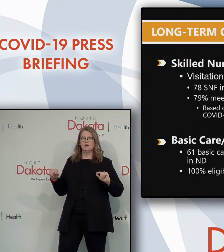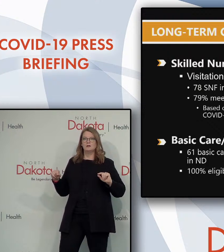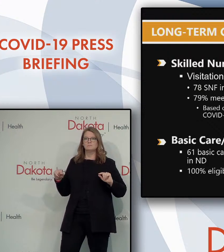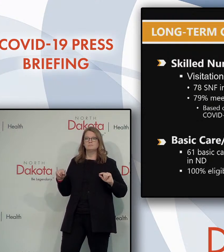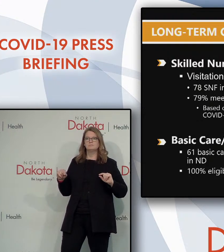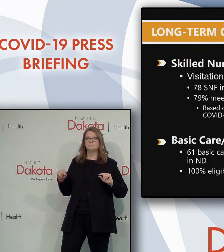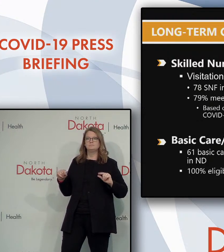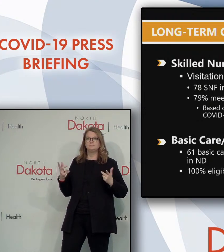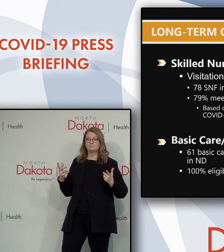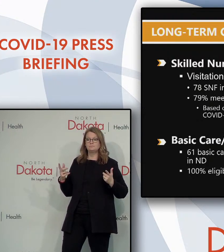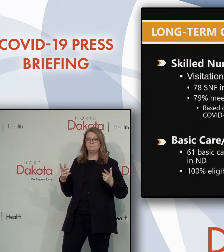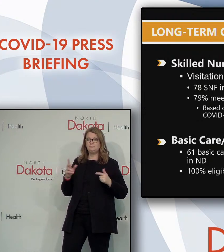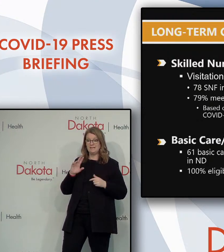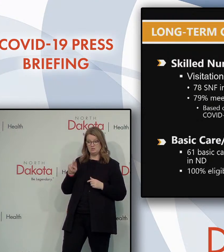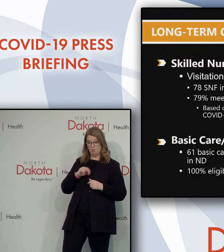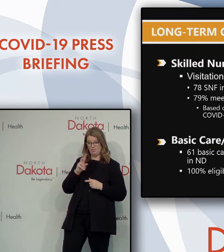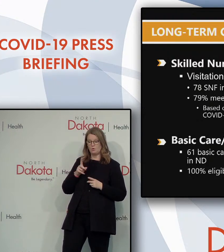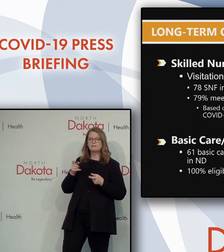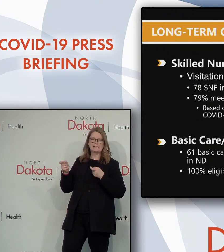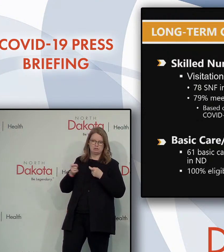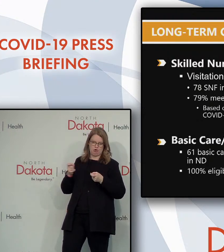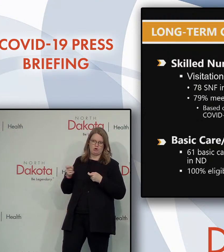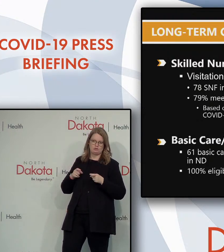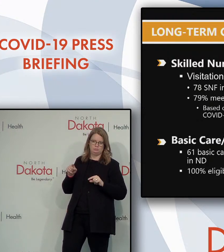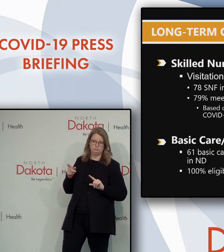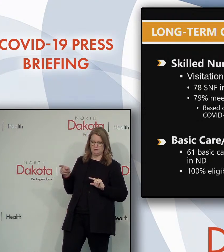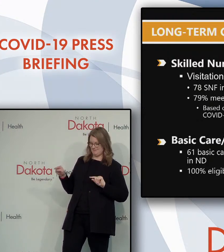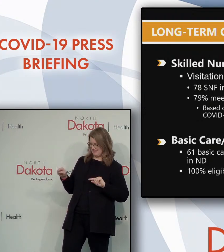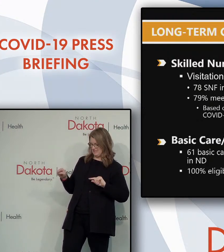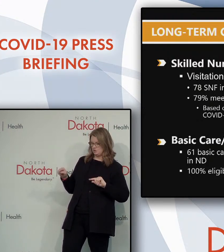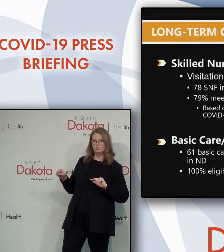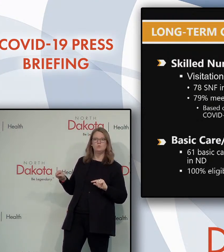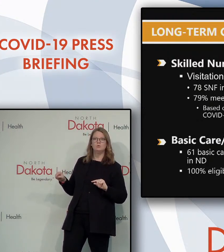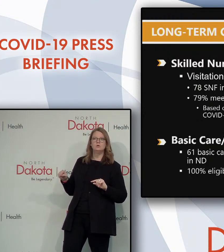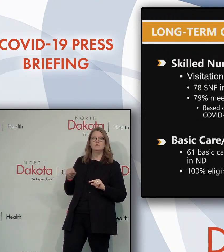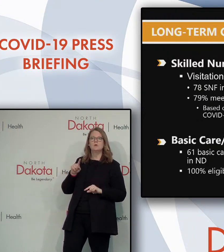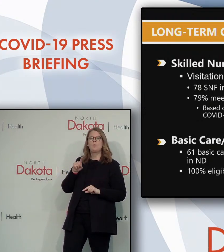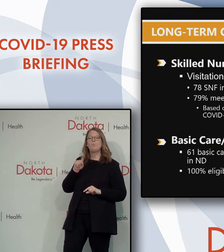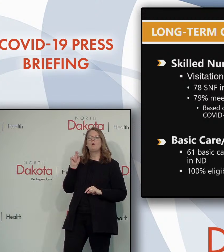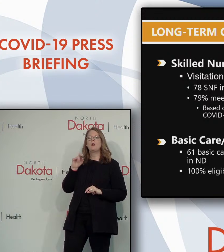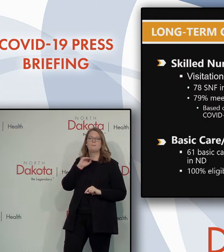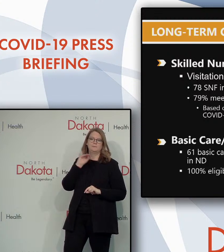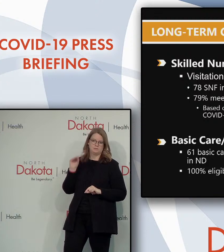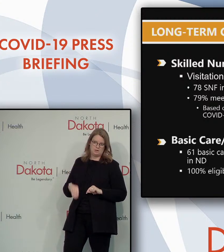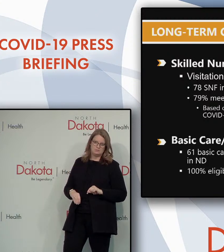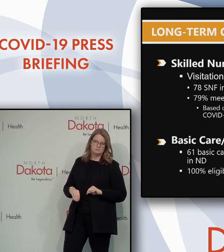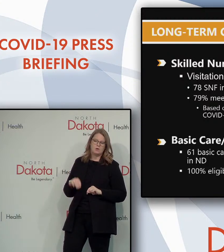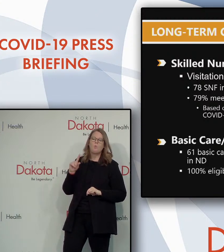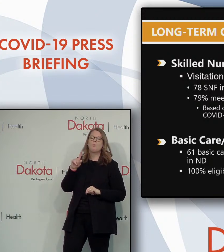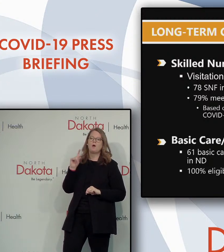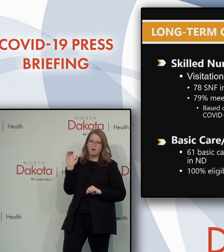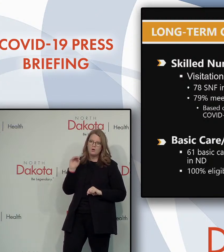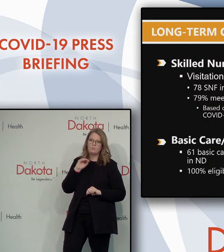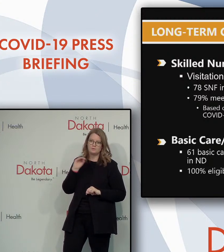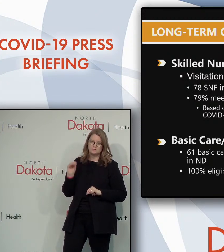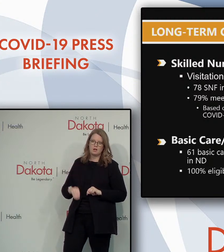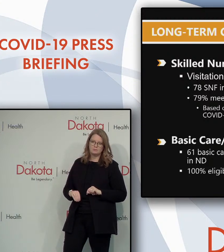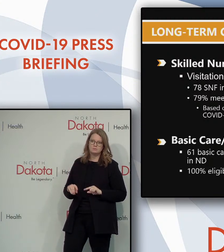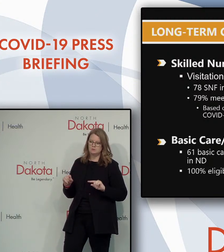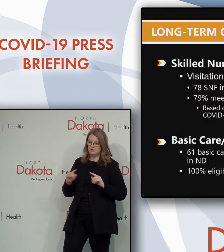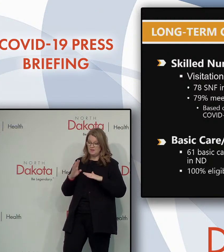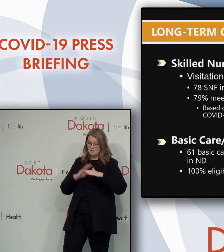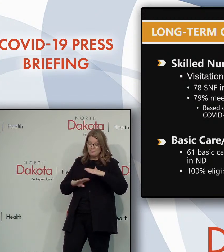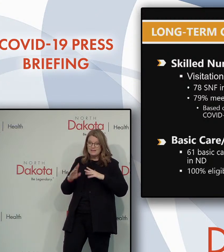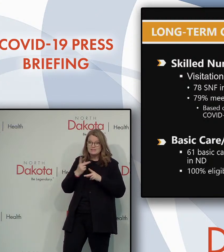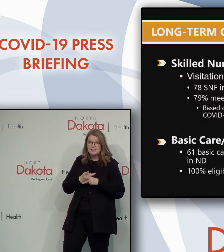Dakota versus the feds are in charge of visitation. And of those, 100% of those basic care